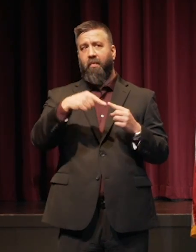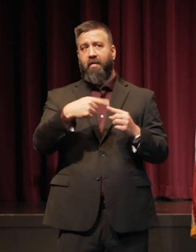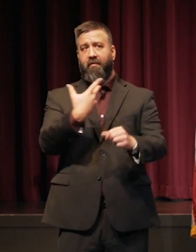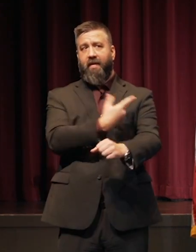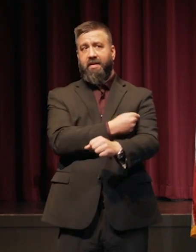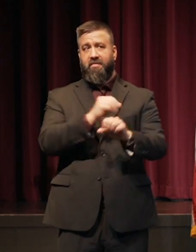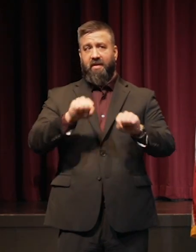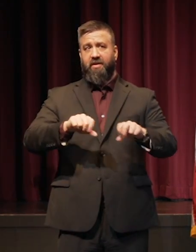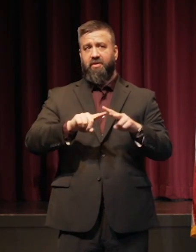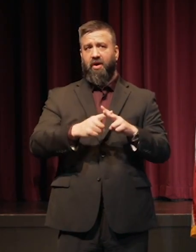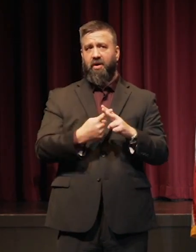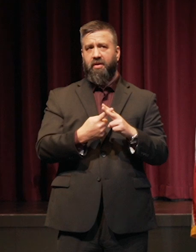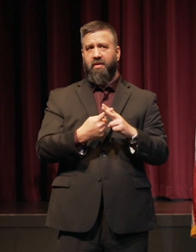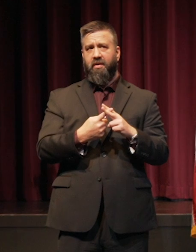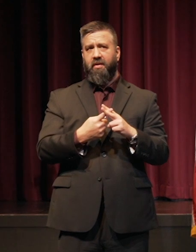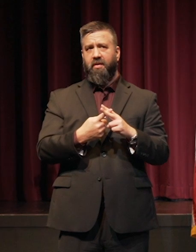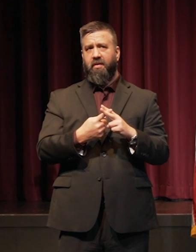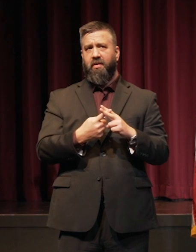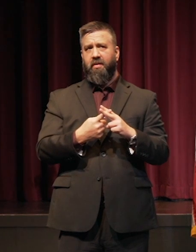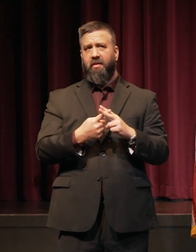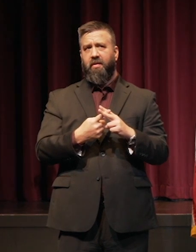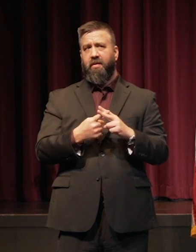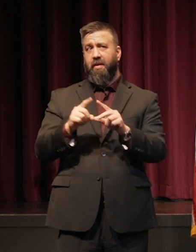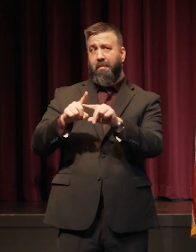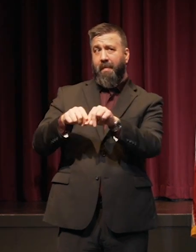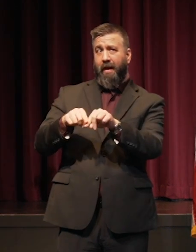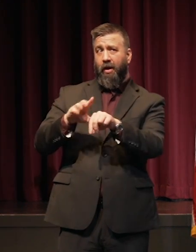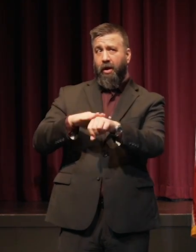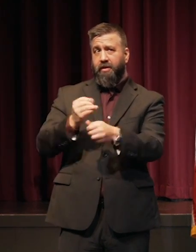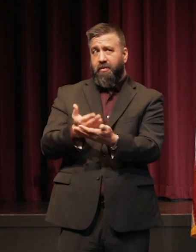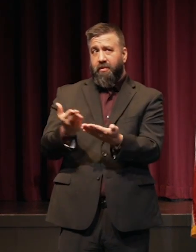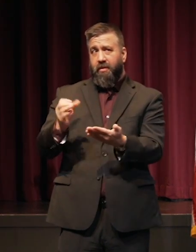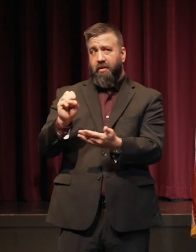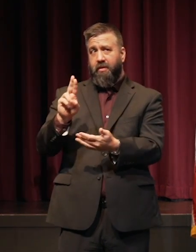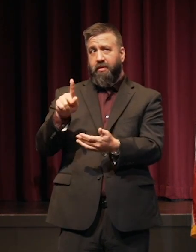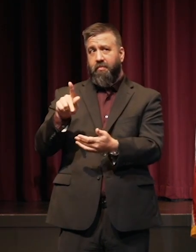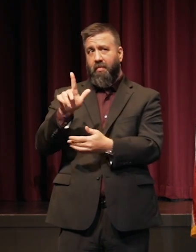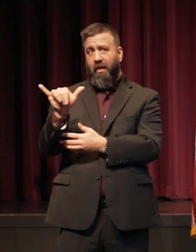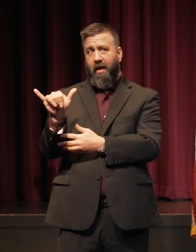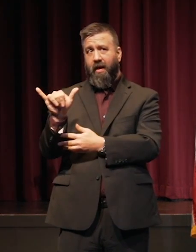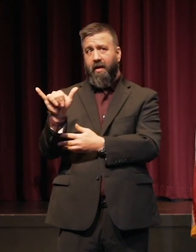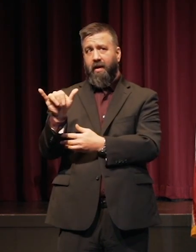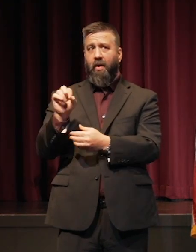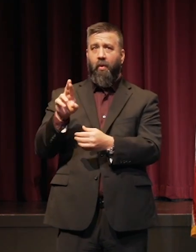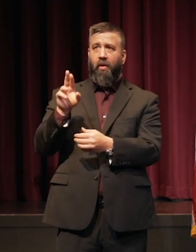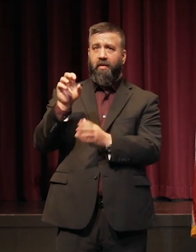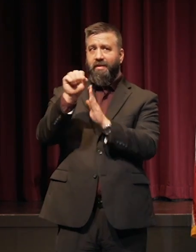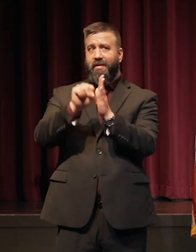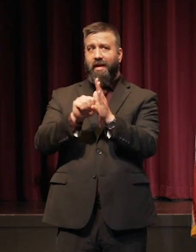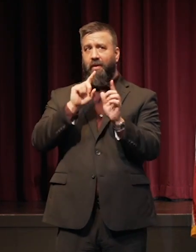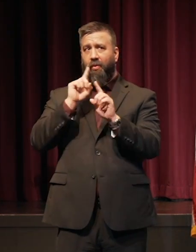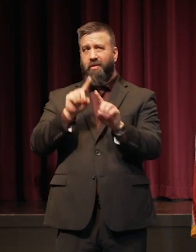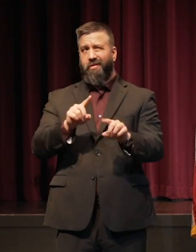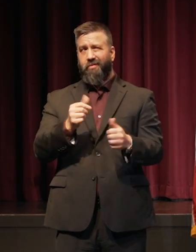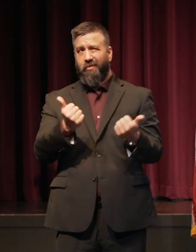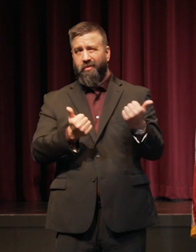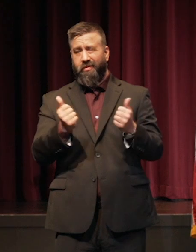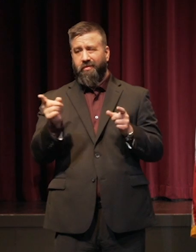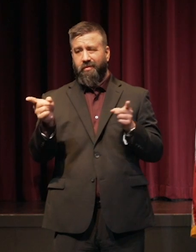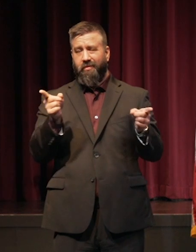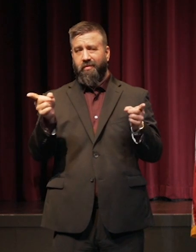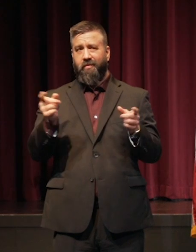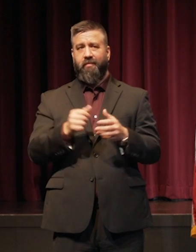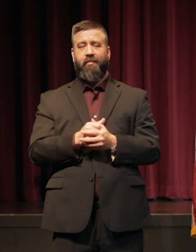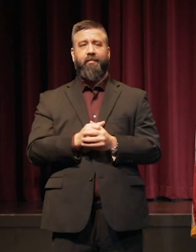You may just answer that. Does it rely first on supply, or when the state allows more people to receive the vaccines? So the question